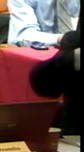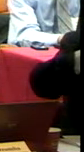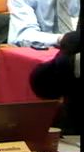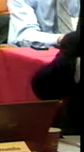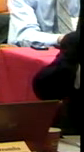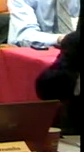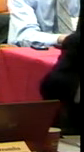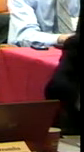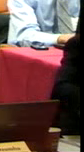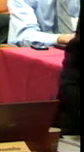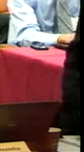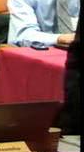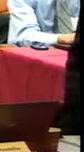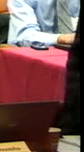Arnold Van Wyck.